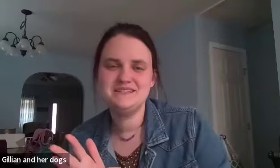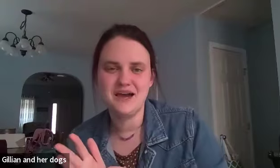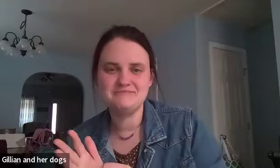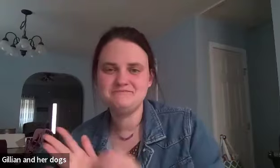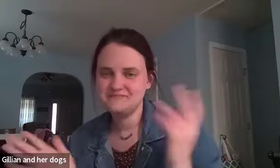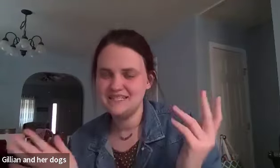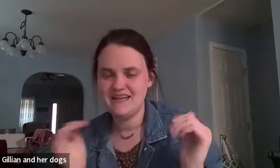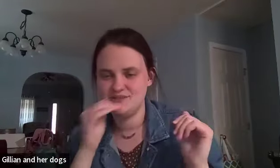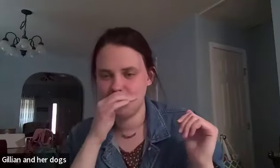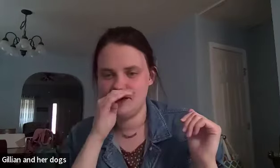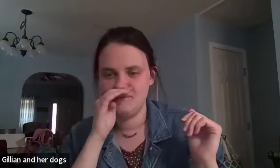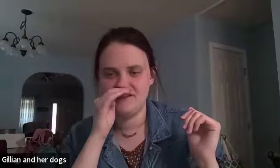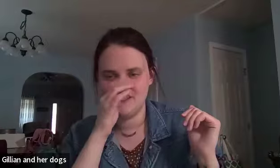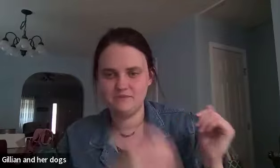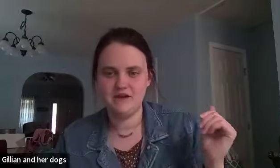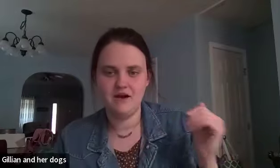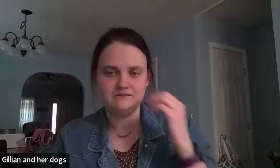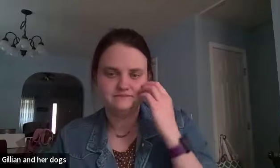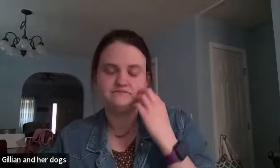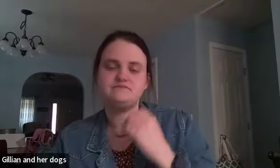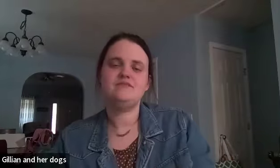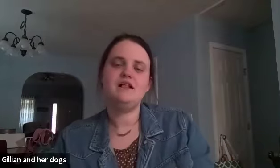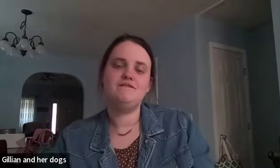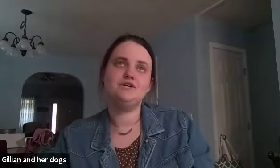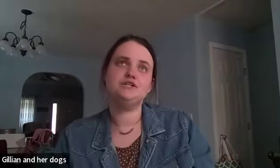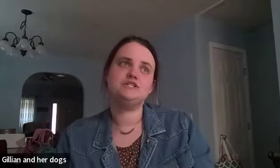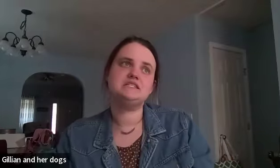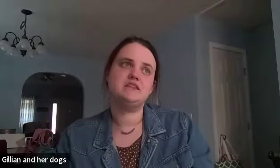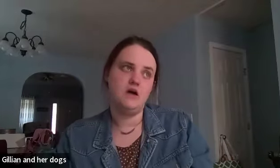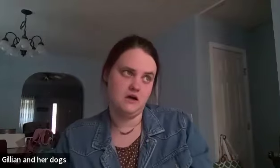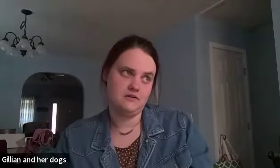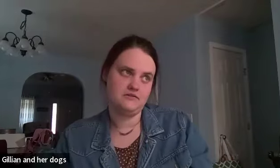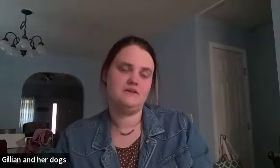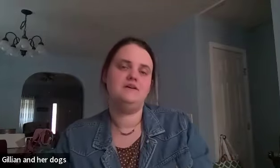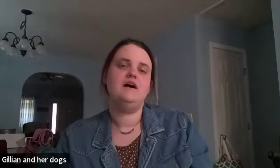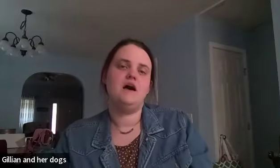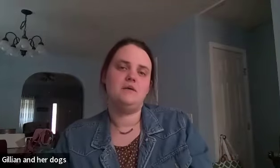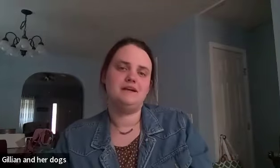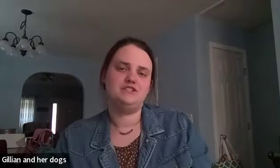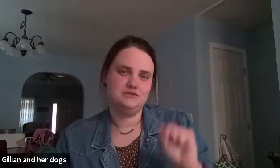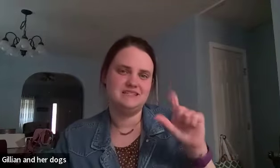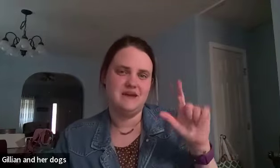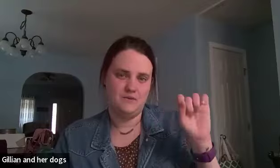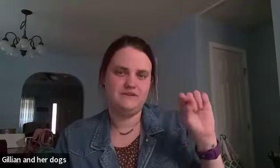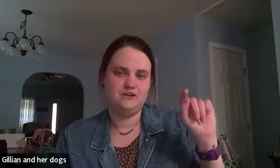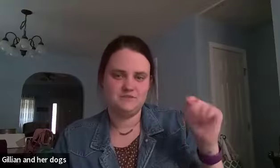So that's what I've seen with peacock. For sloth, I do see that one finger